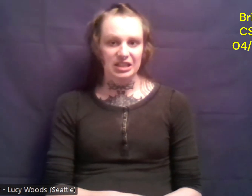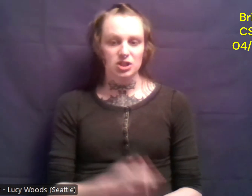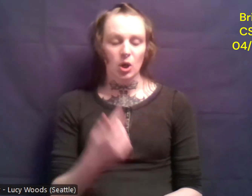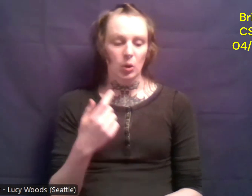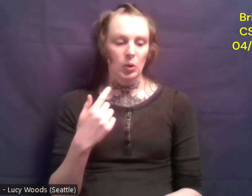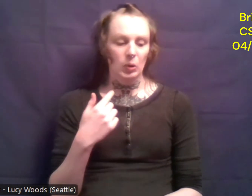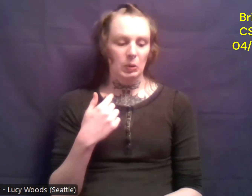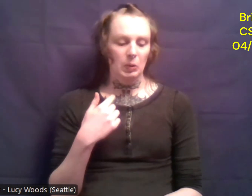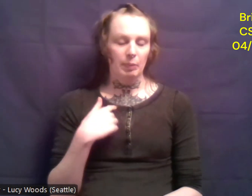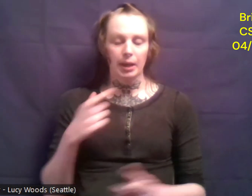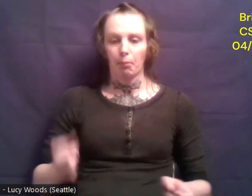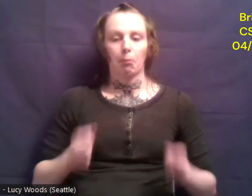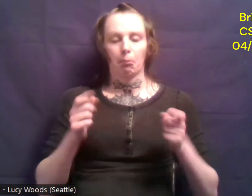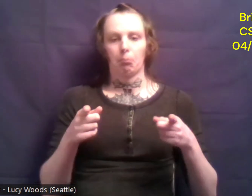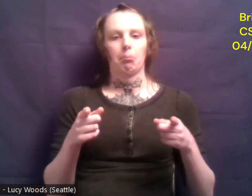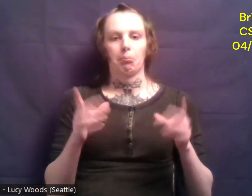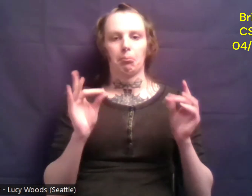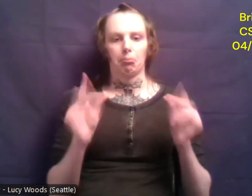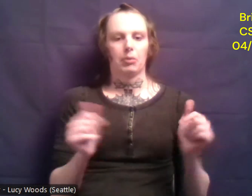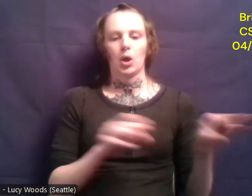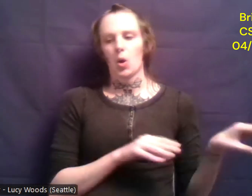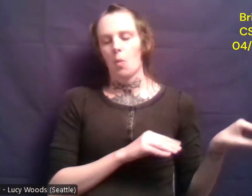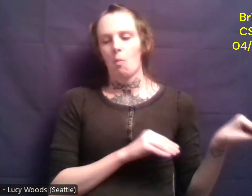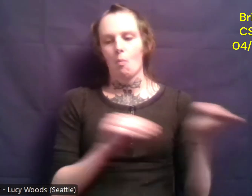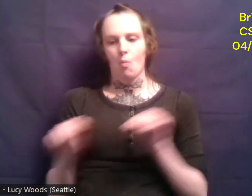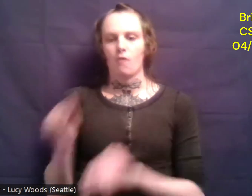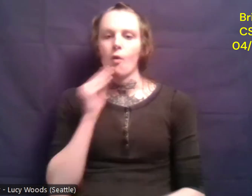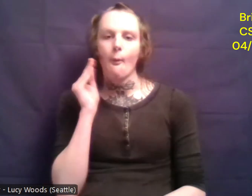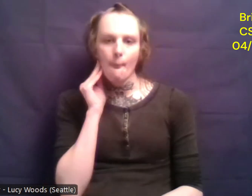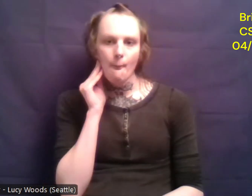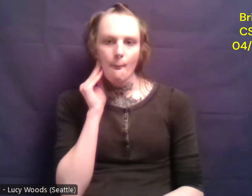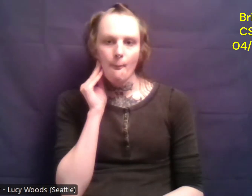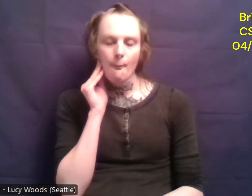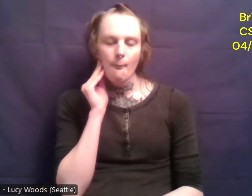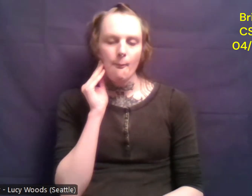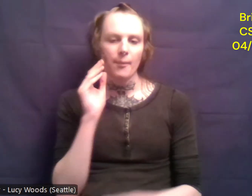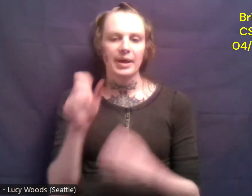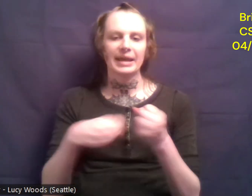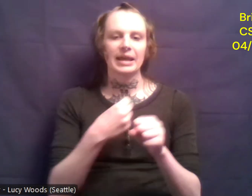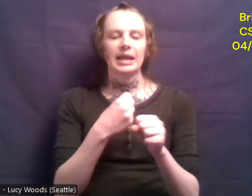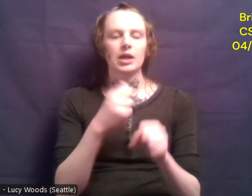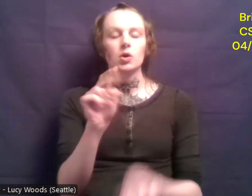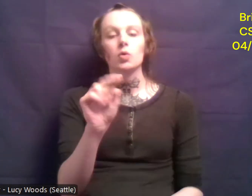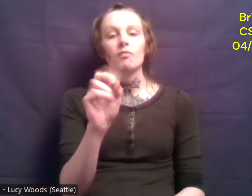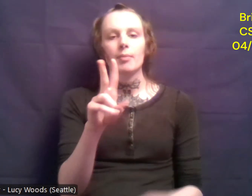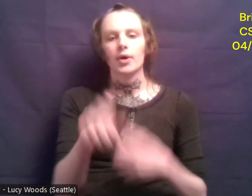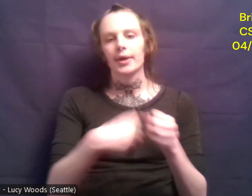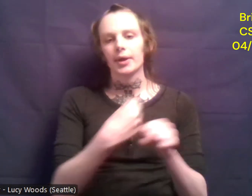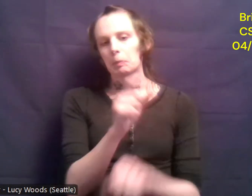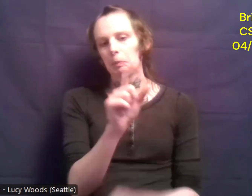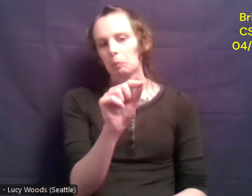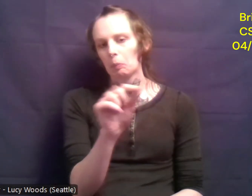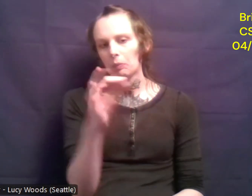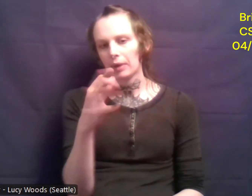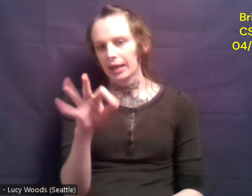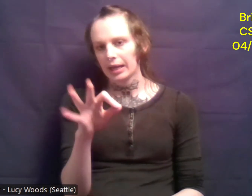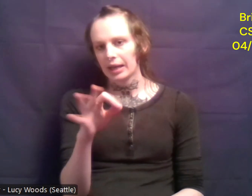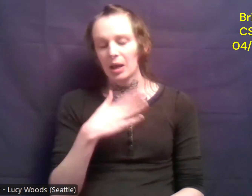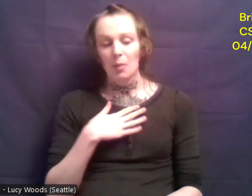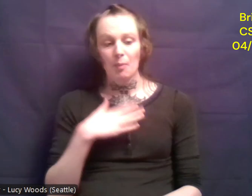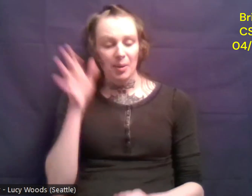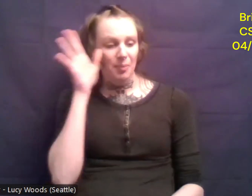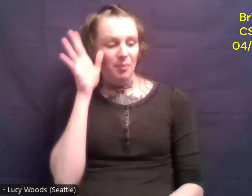in November 2019. And I think my parents were kind of surprised at like how sick I